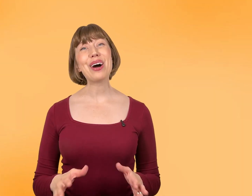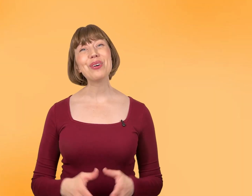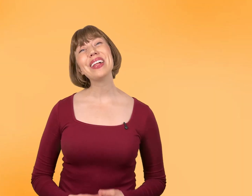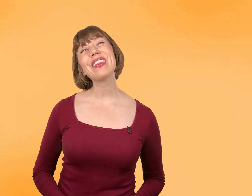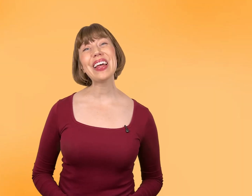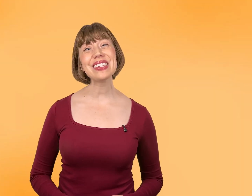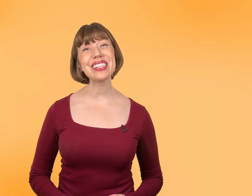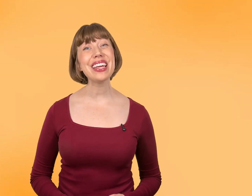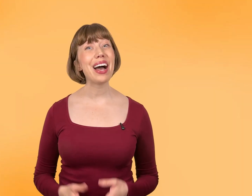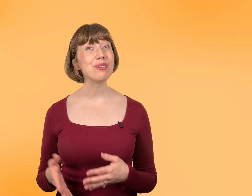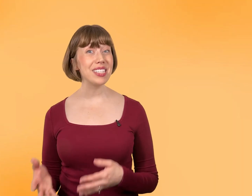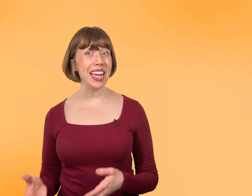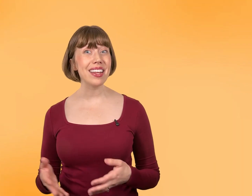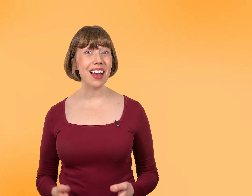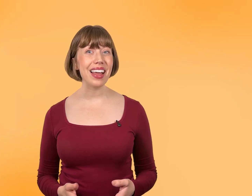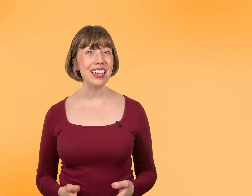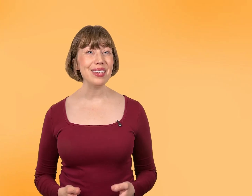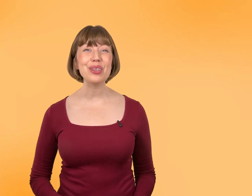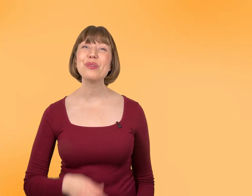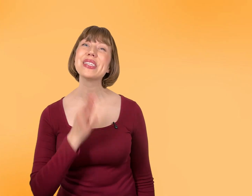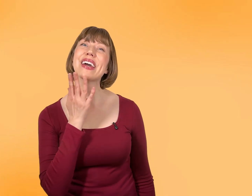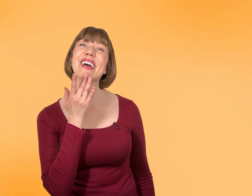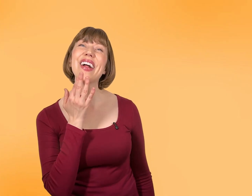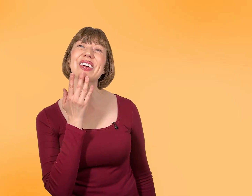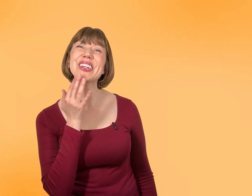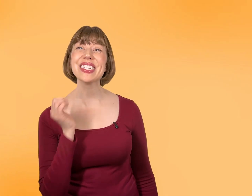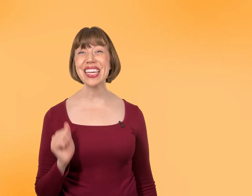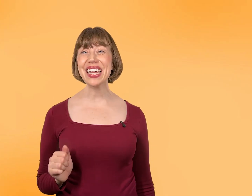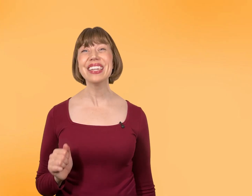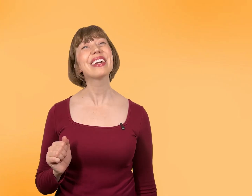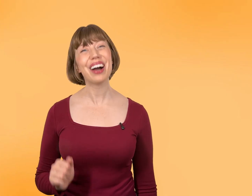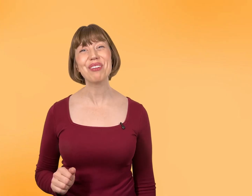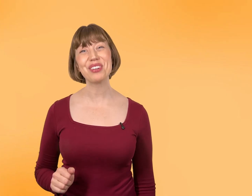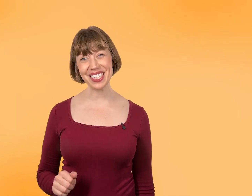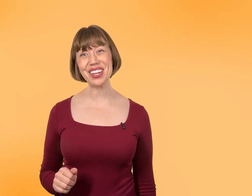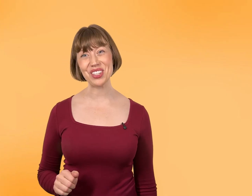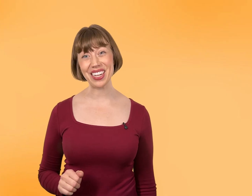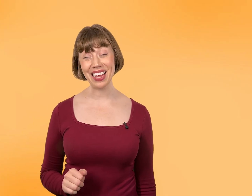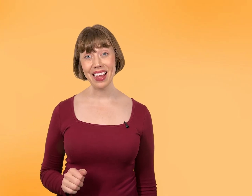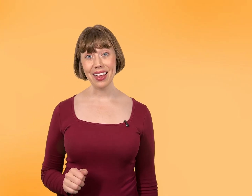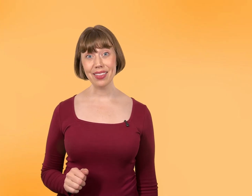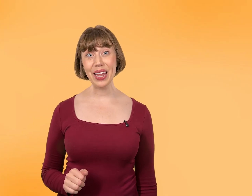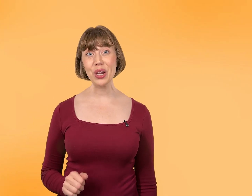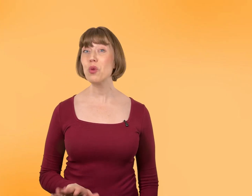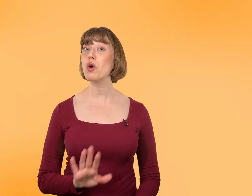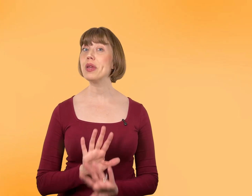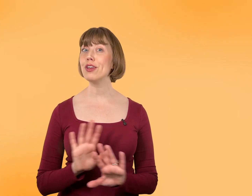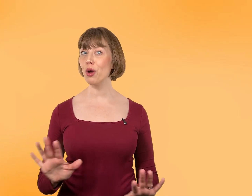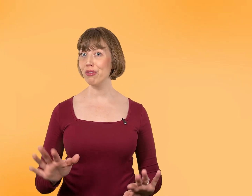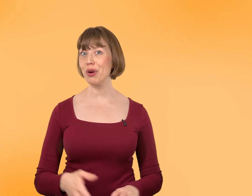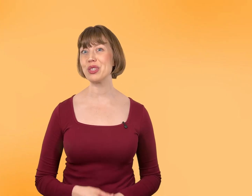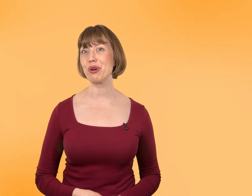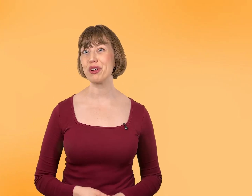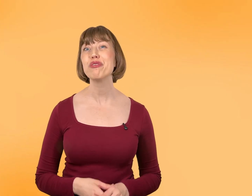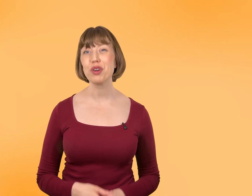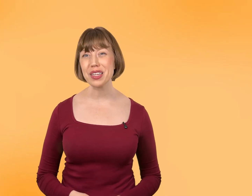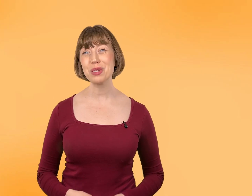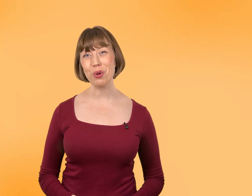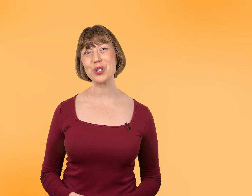Now, let's see how Zane and I use colors in conversation. There will be no voiceover for this